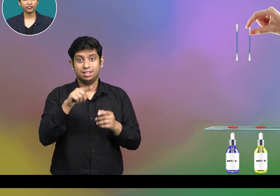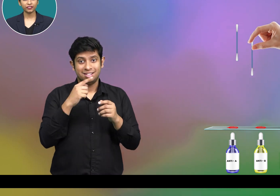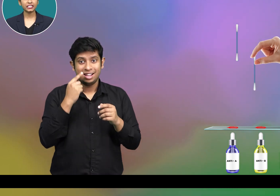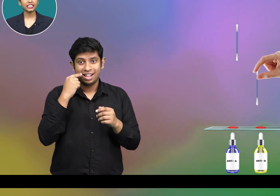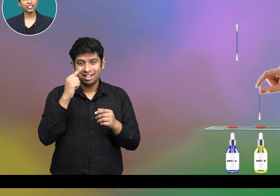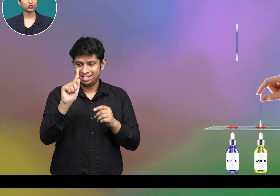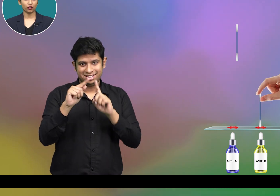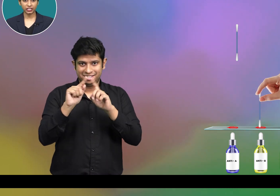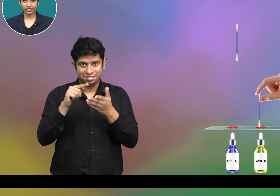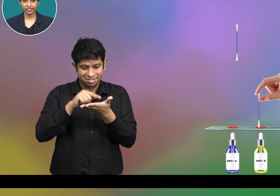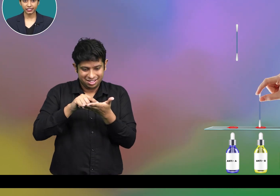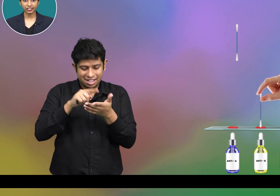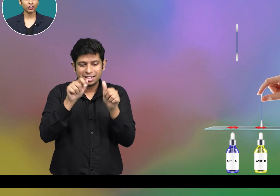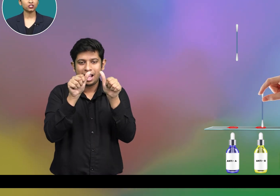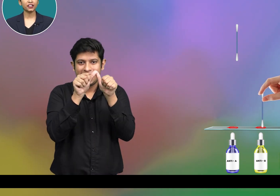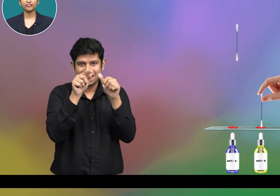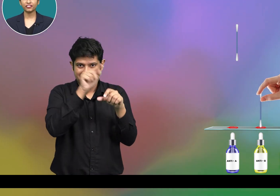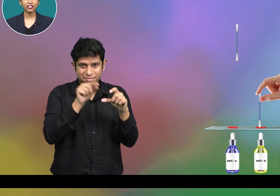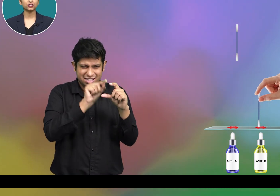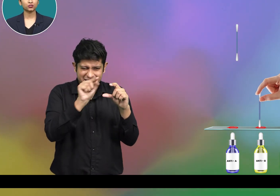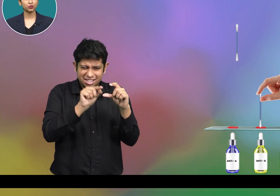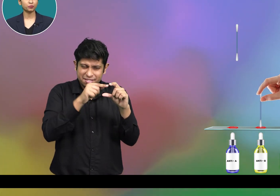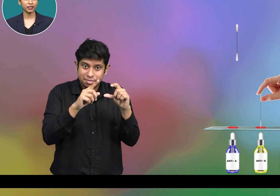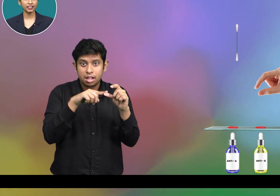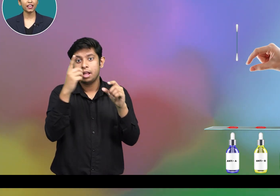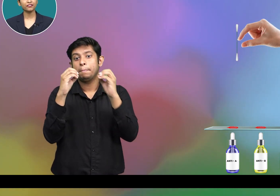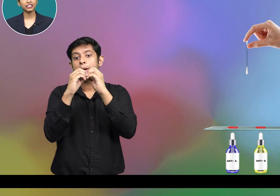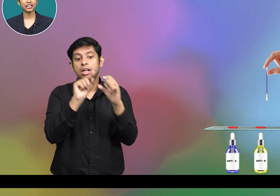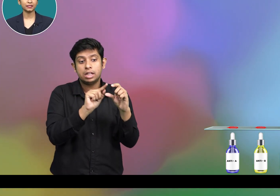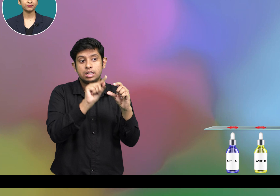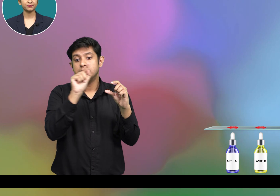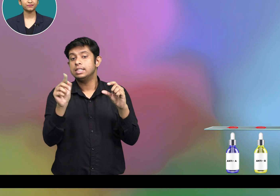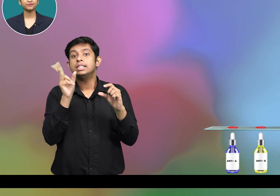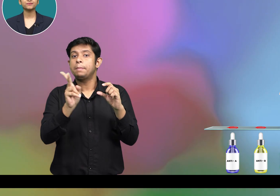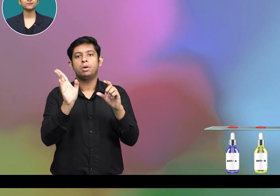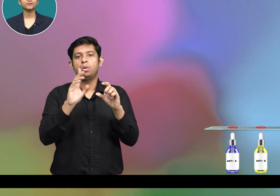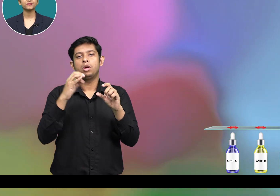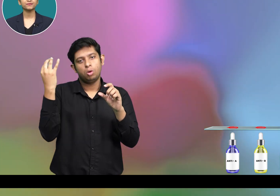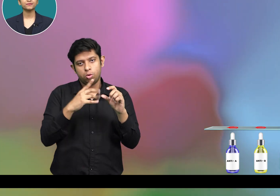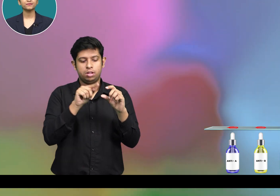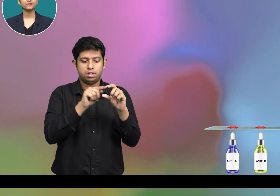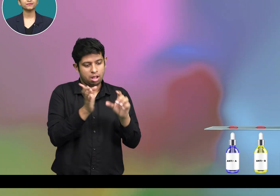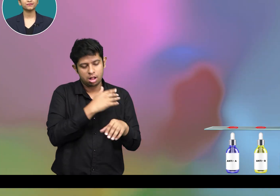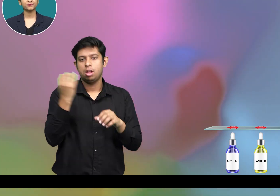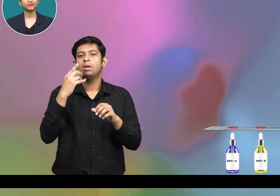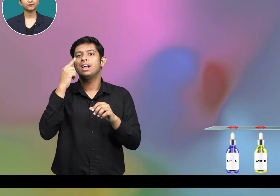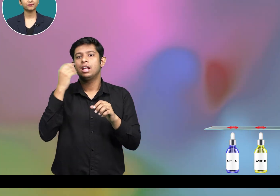Do it for each of the circles using a fresh toothpick every time.